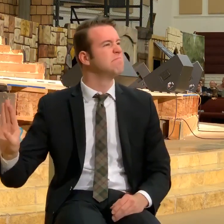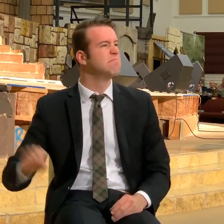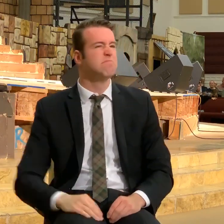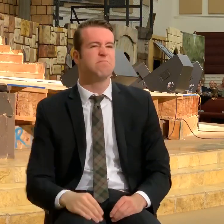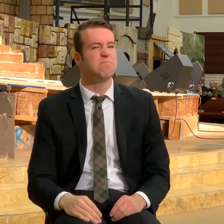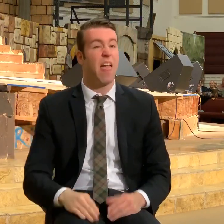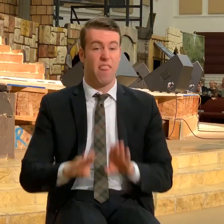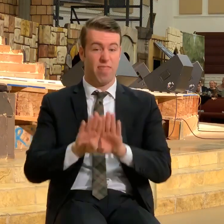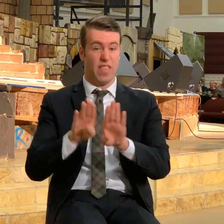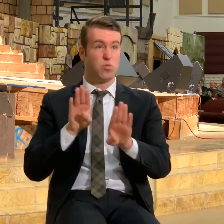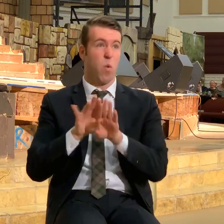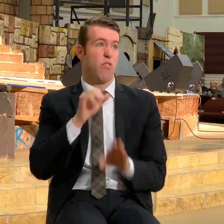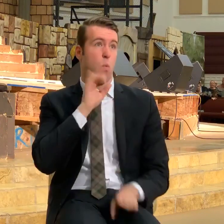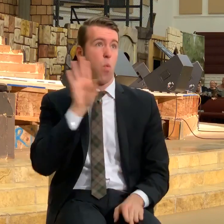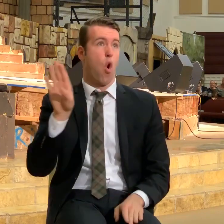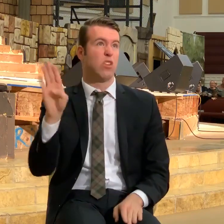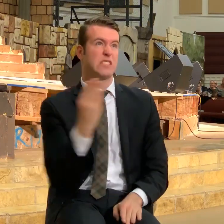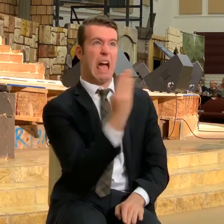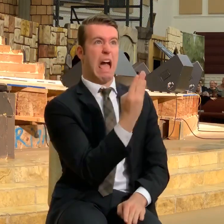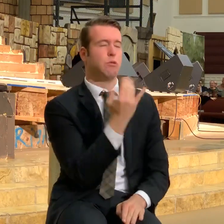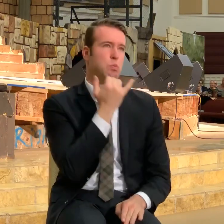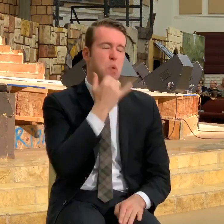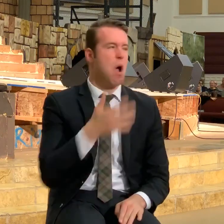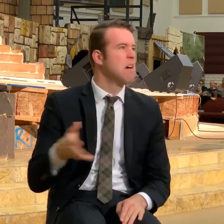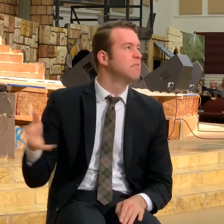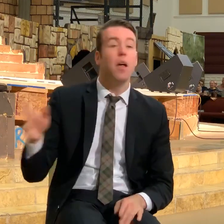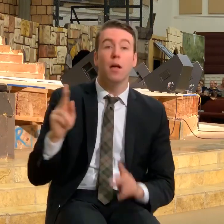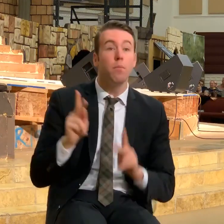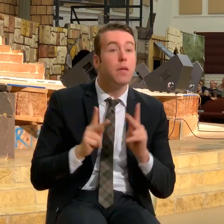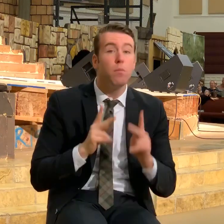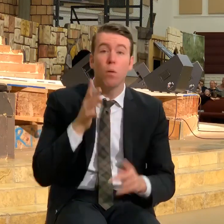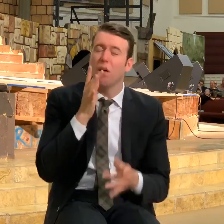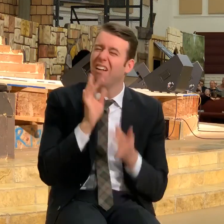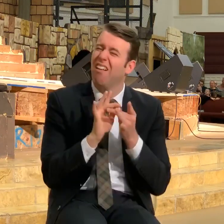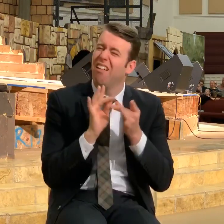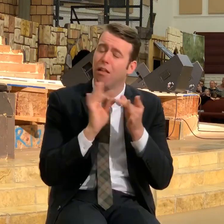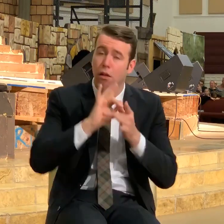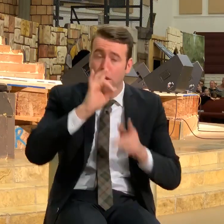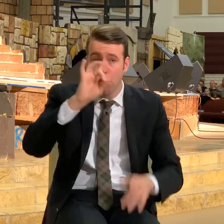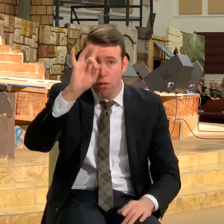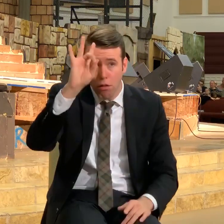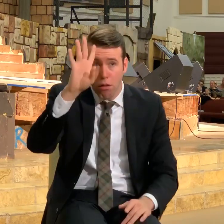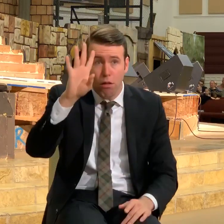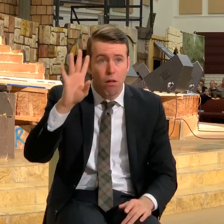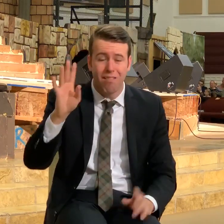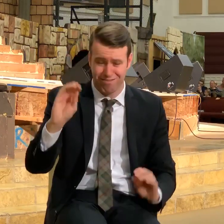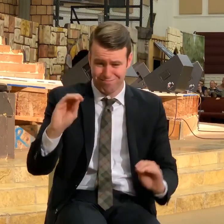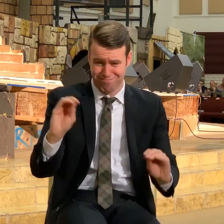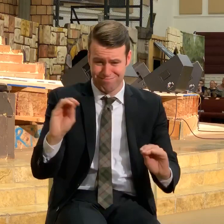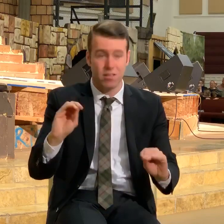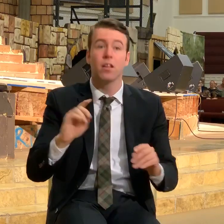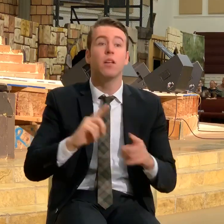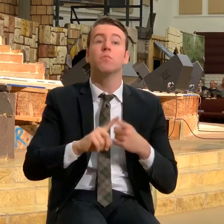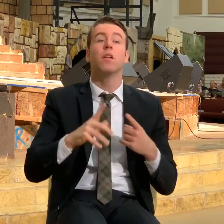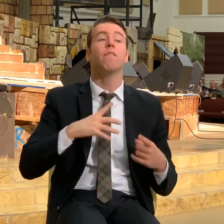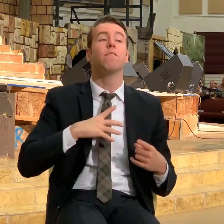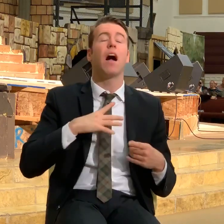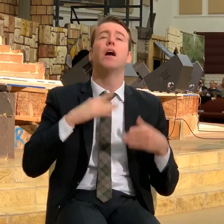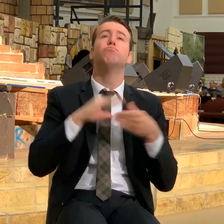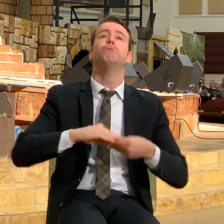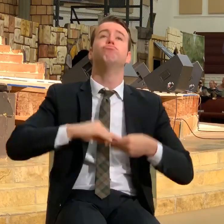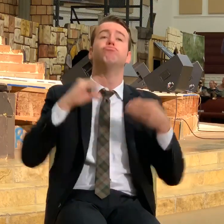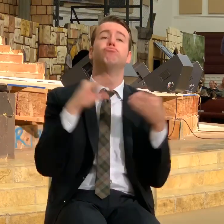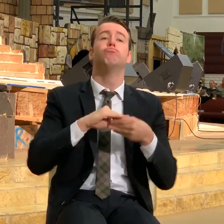They put that door on the wrong side of the altar and they'll nip it. But by the time they get four or five